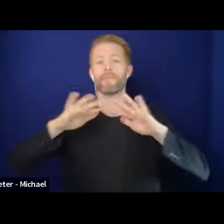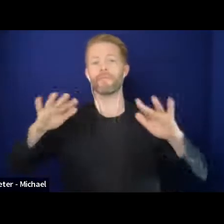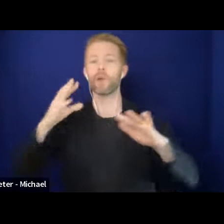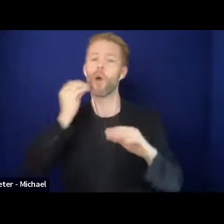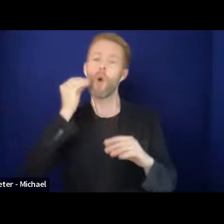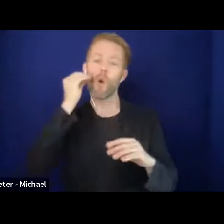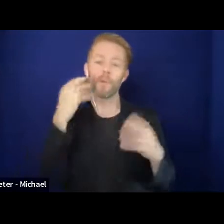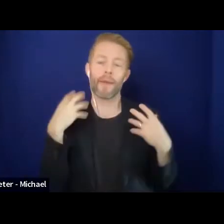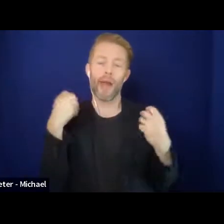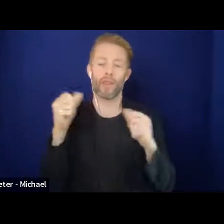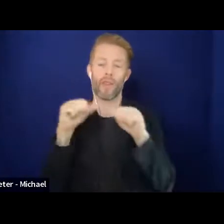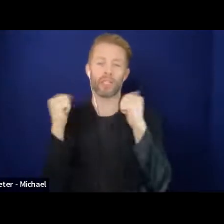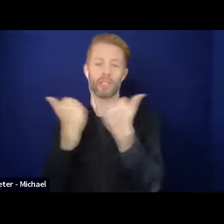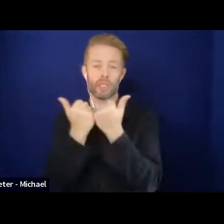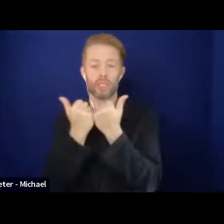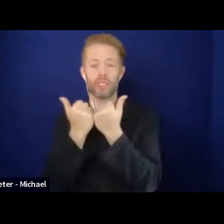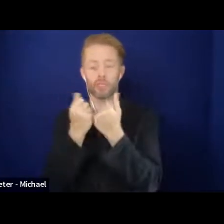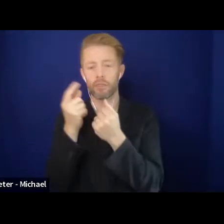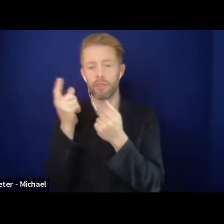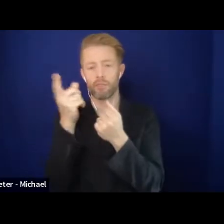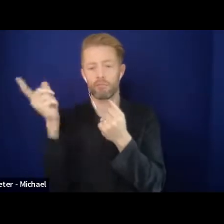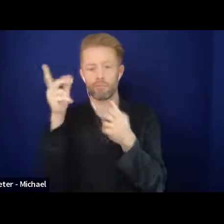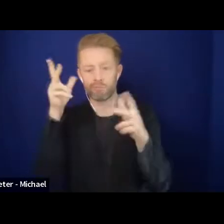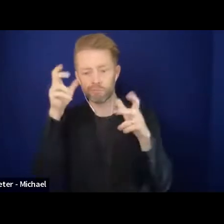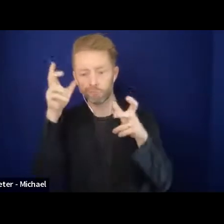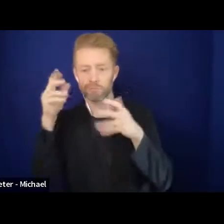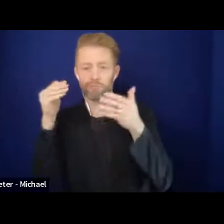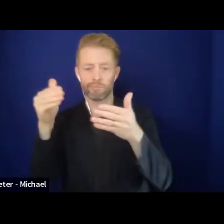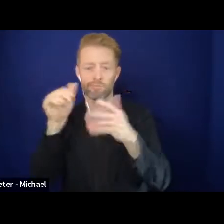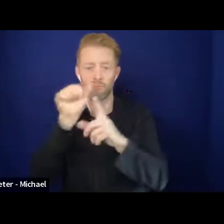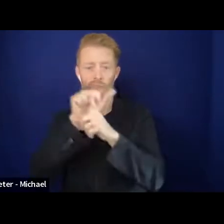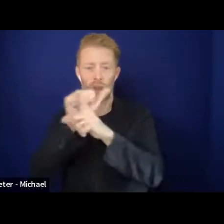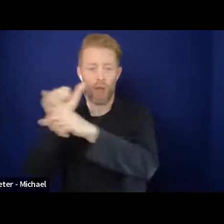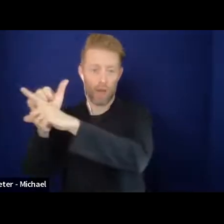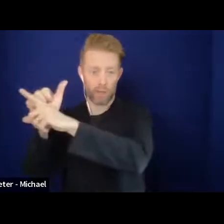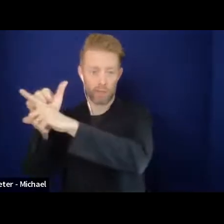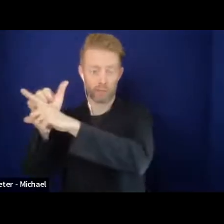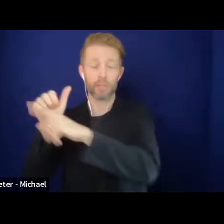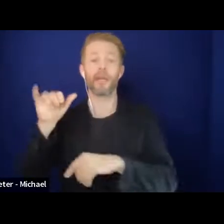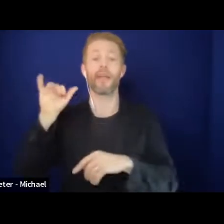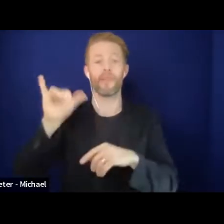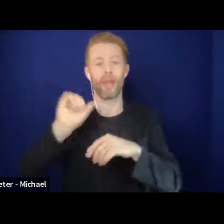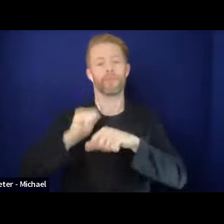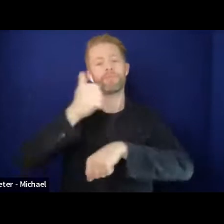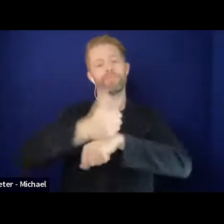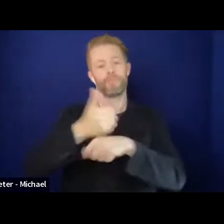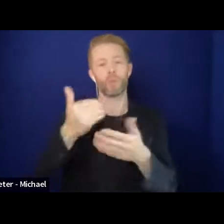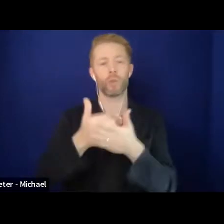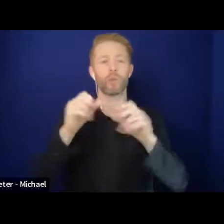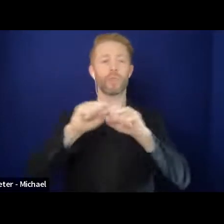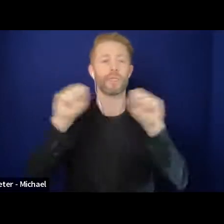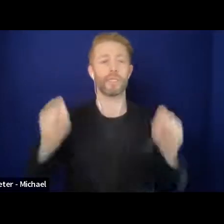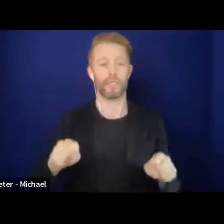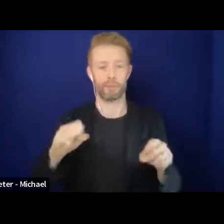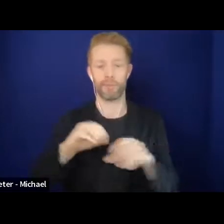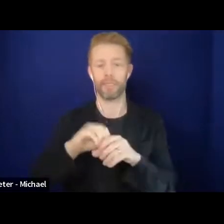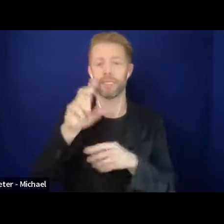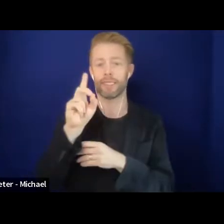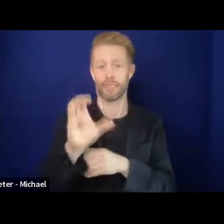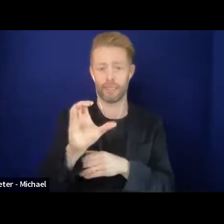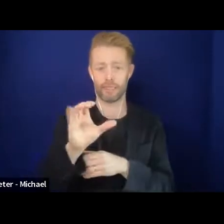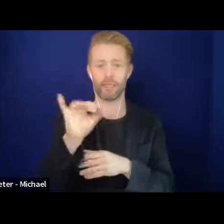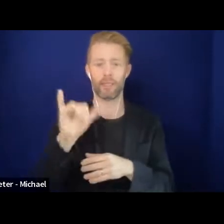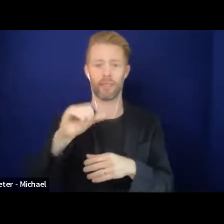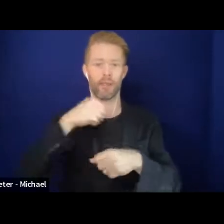health agencies, that's when a new system was instituted in DC, and they created this